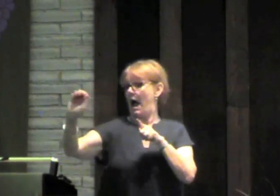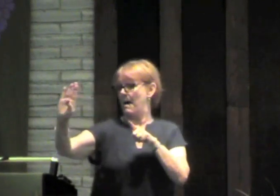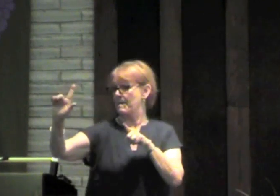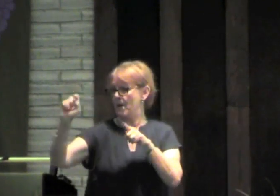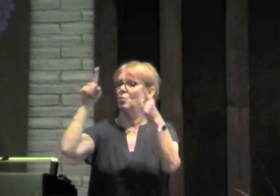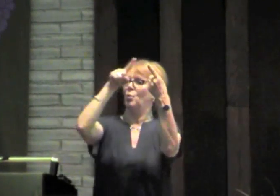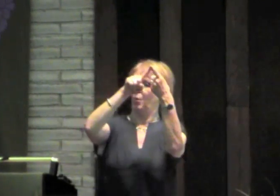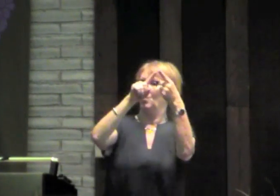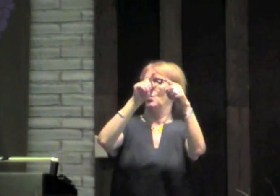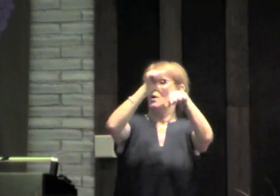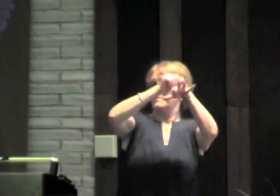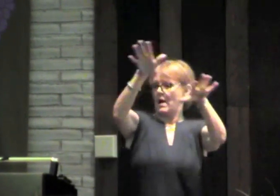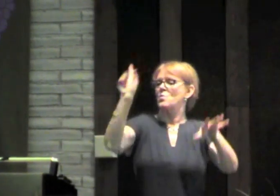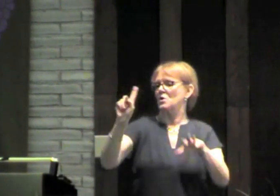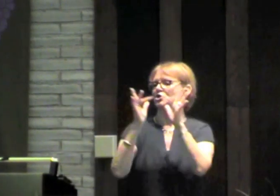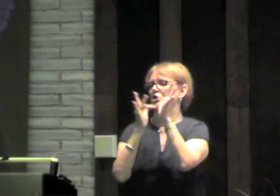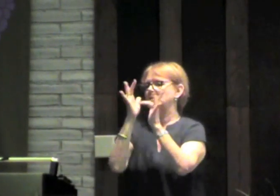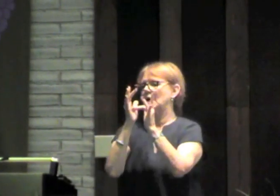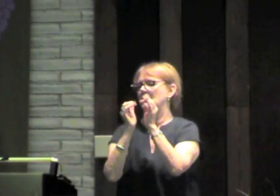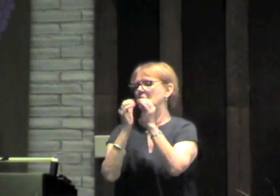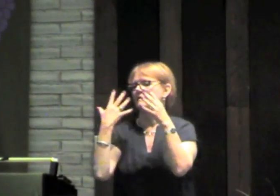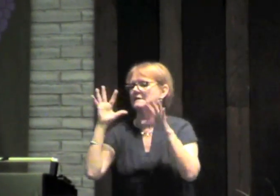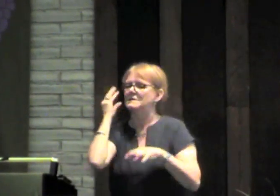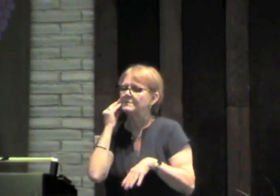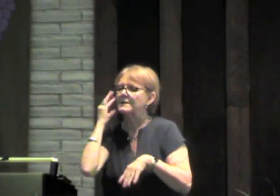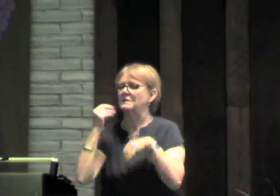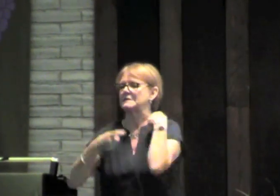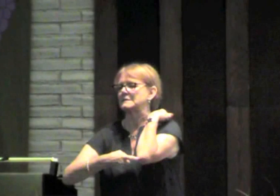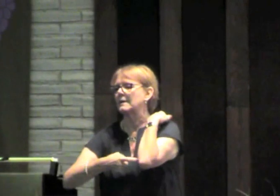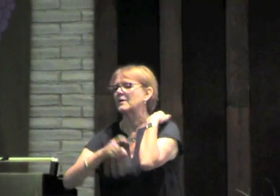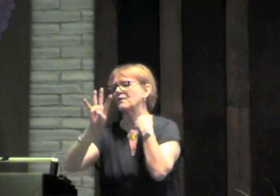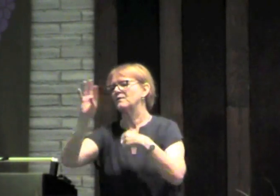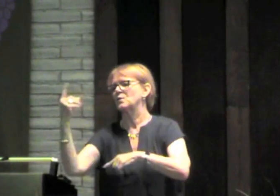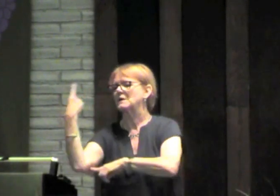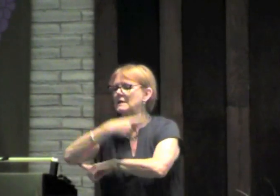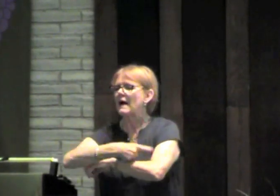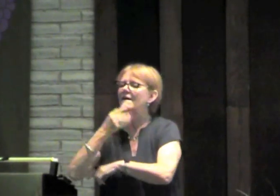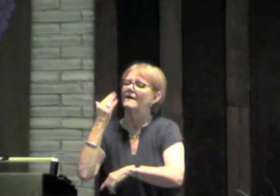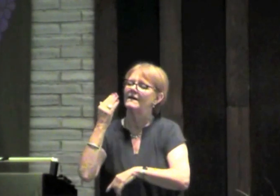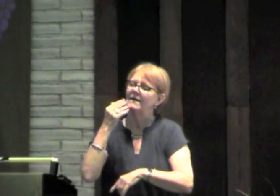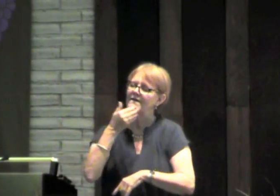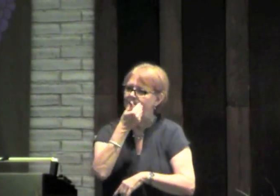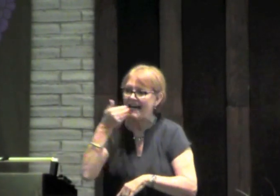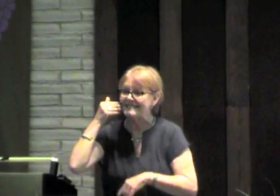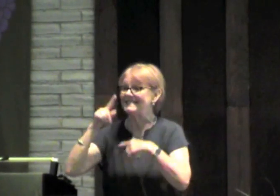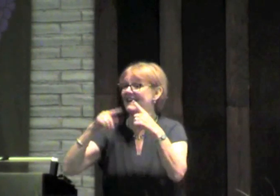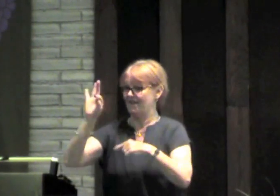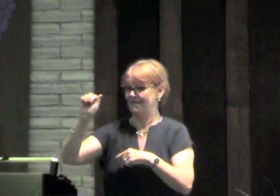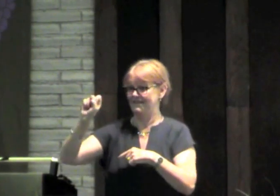come, you can take a camel to the mountains where Jesus had experienced his temptation and then went to the 40 days